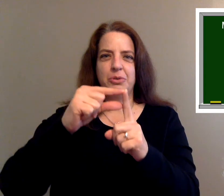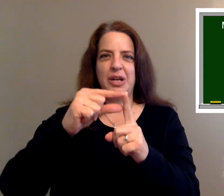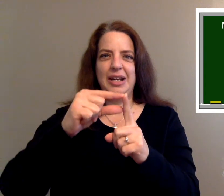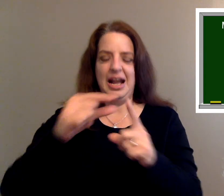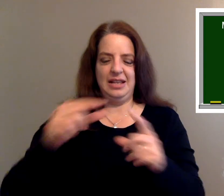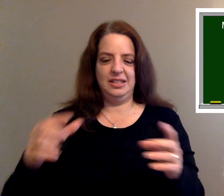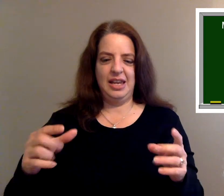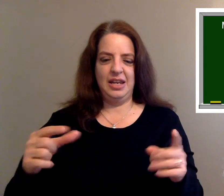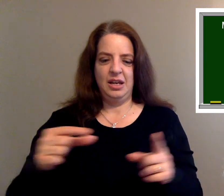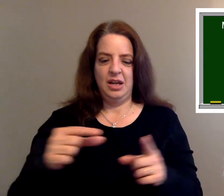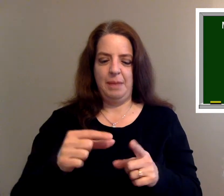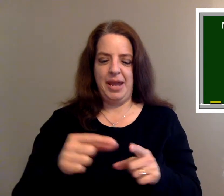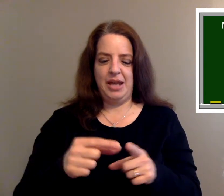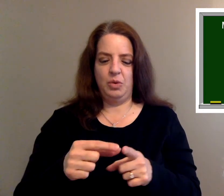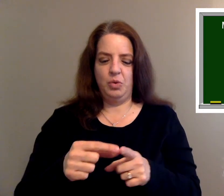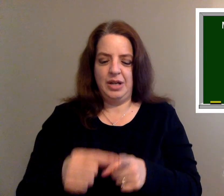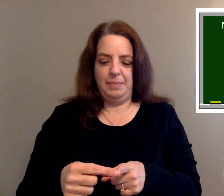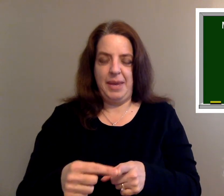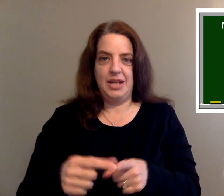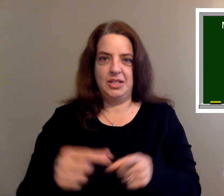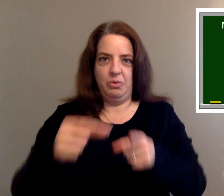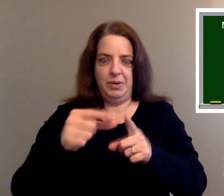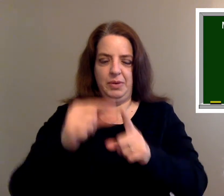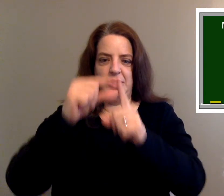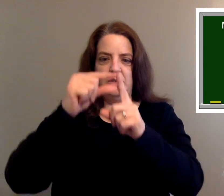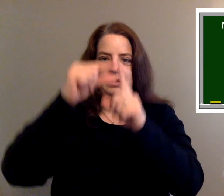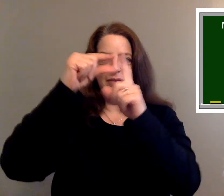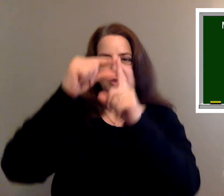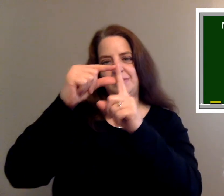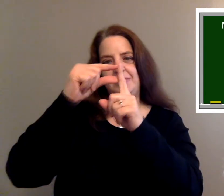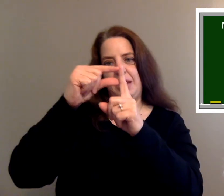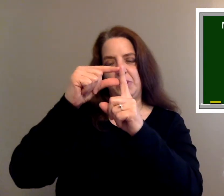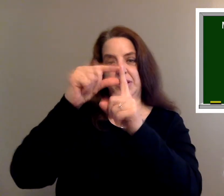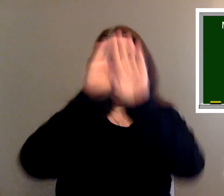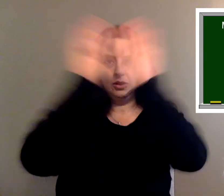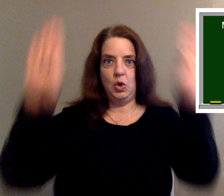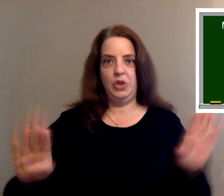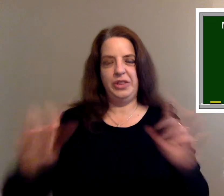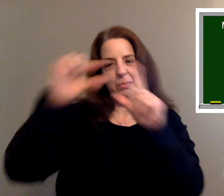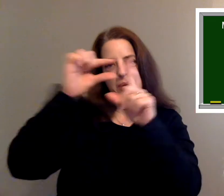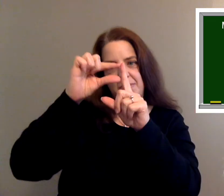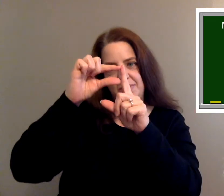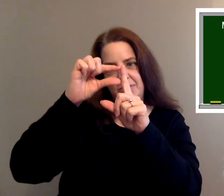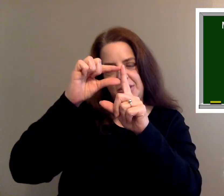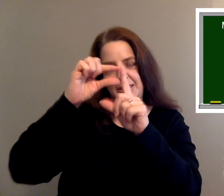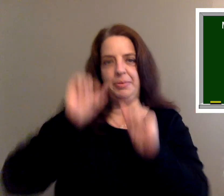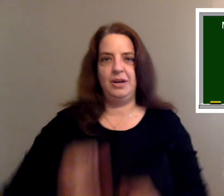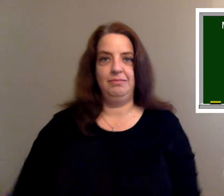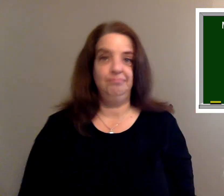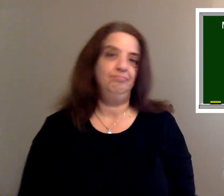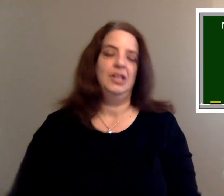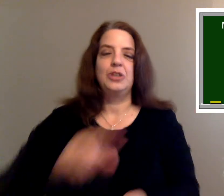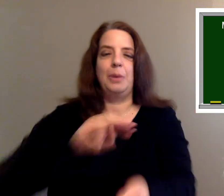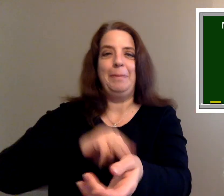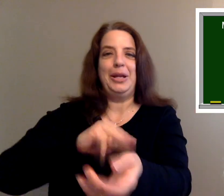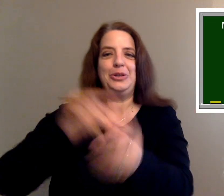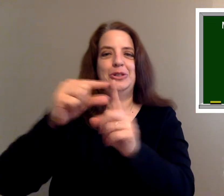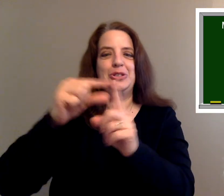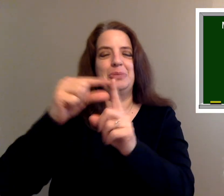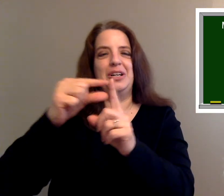trying to isolate a word on a page, that would be a way to do it, right? Just that word, not the whole thing, but just that part. So medical